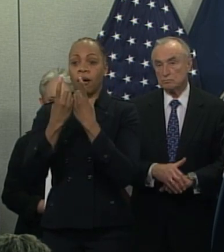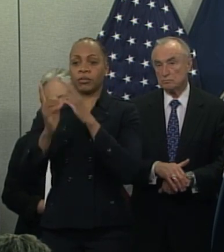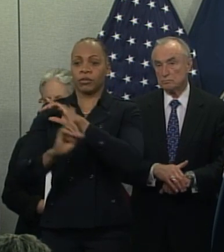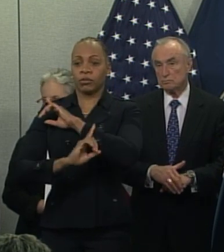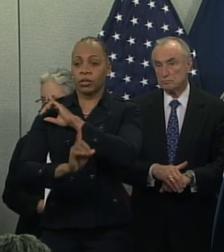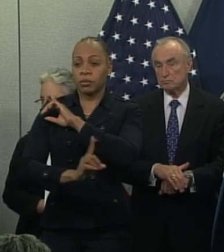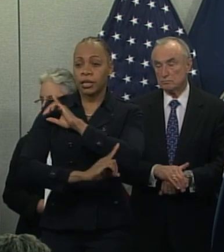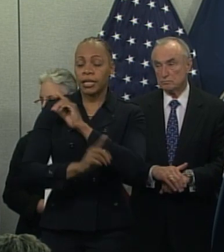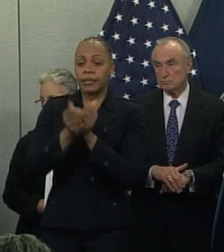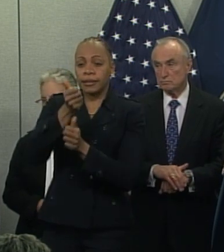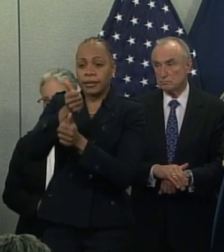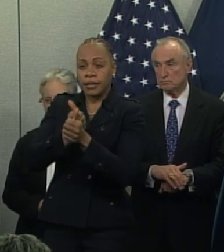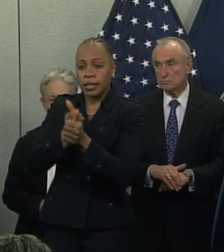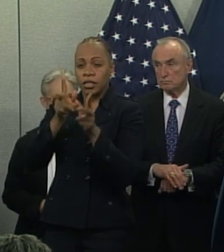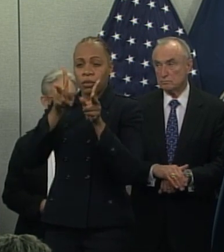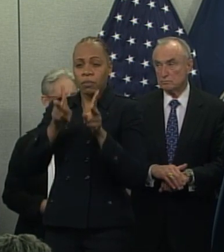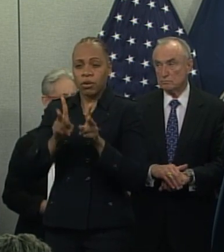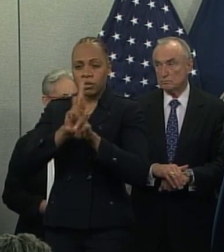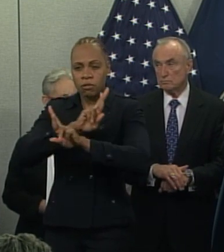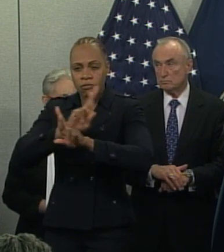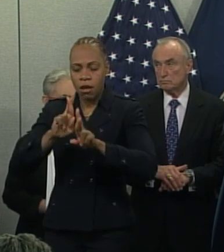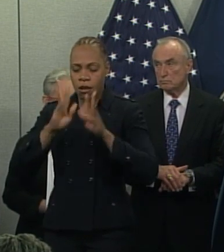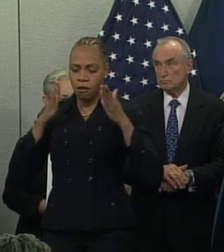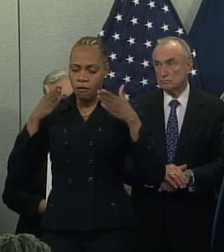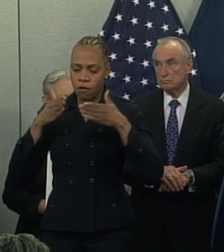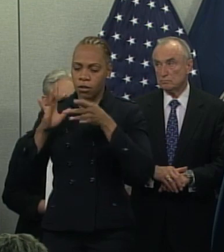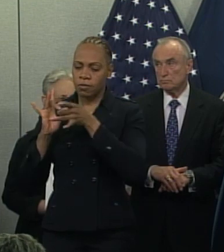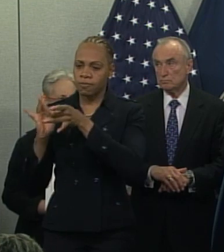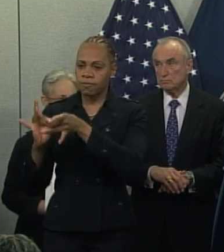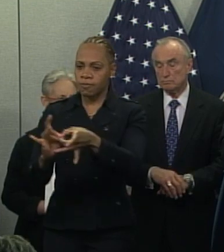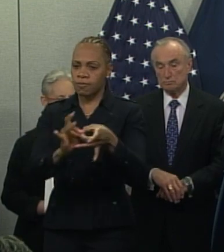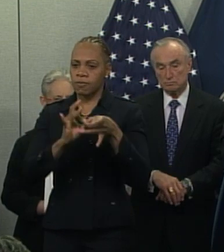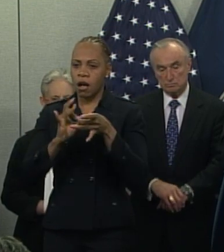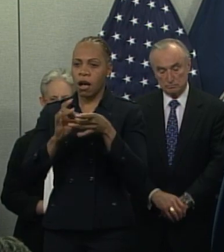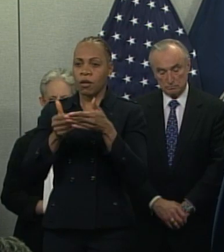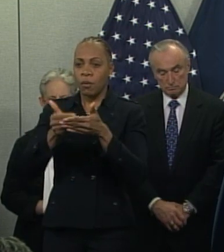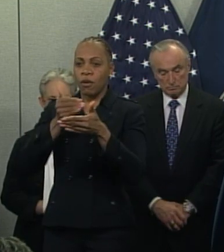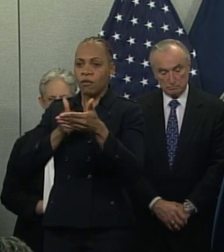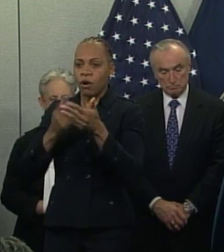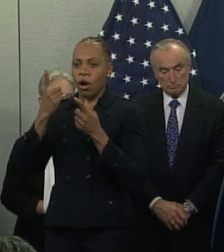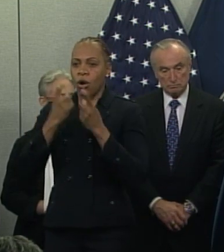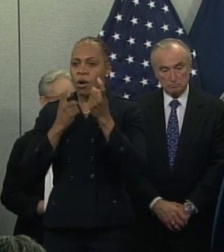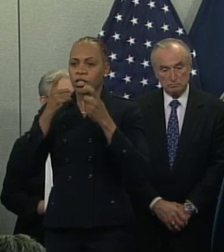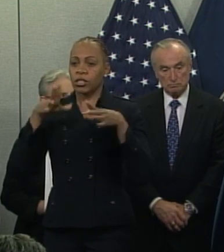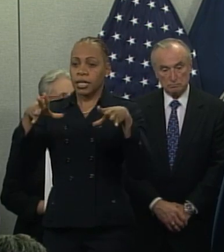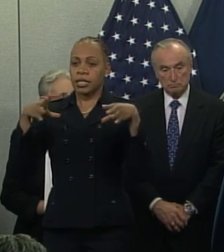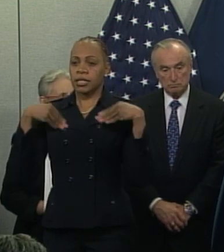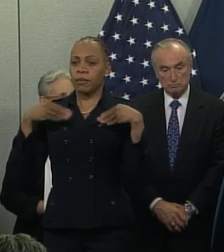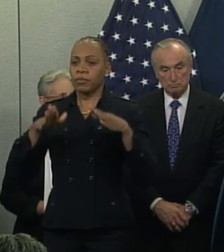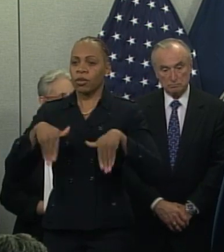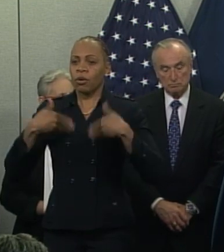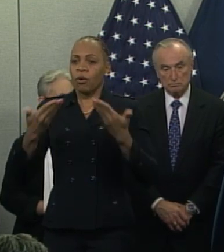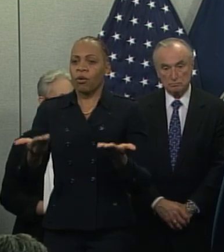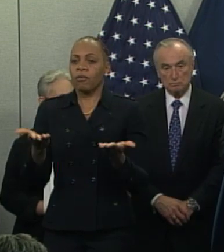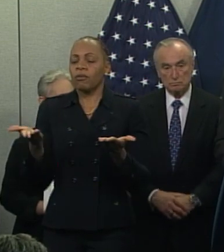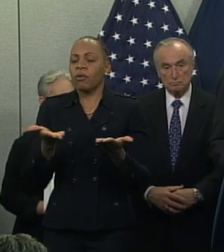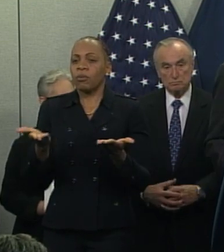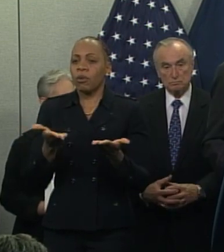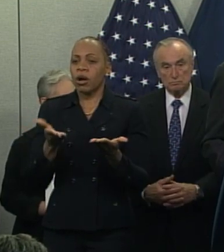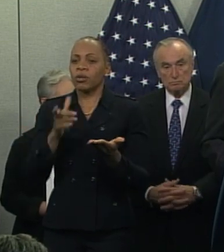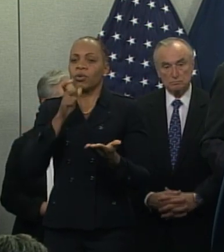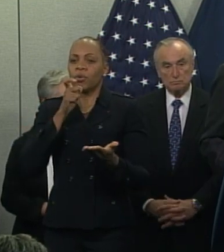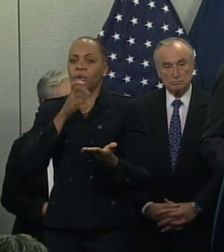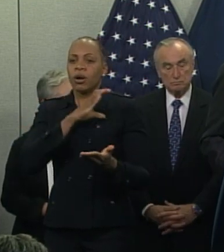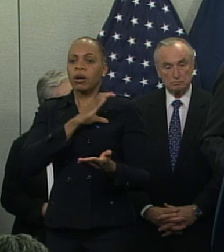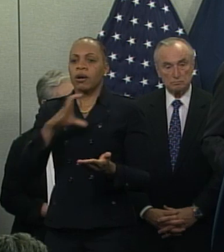is ready, everyone is focused, everyone is coordinated. Before we take questions, let me offer to